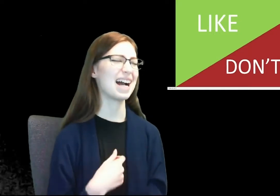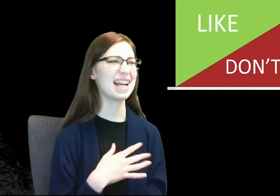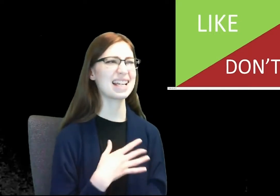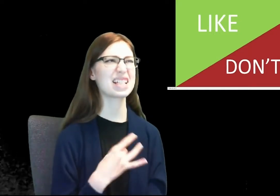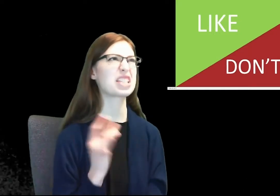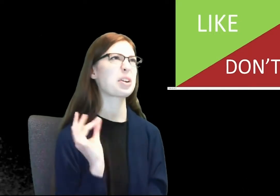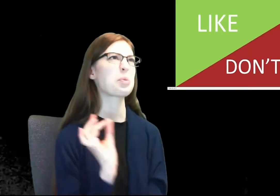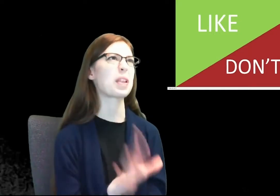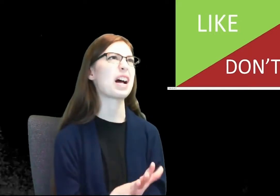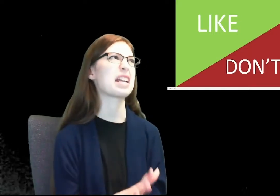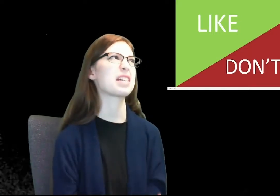I don't like